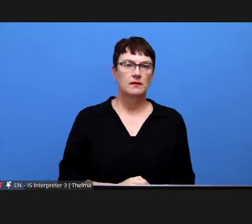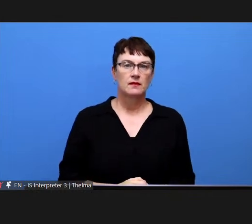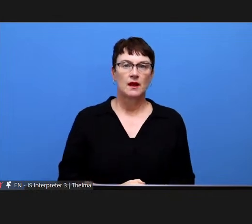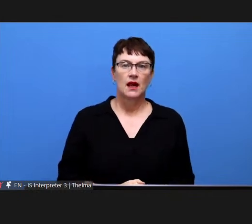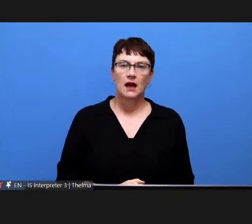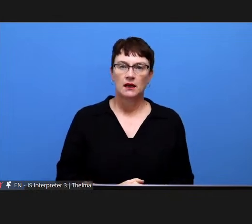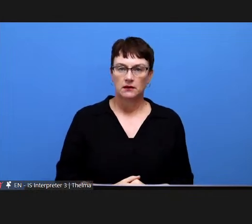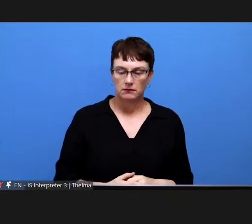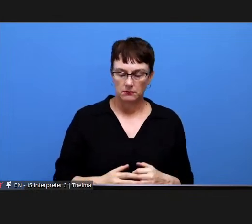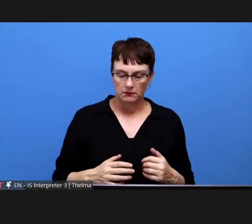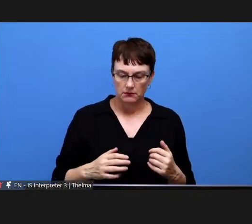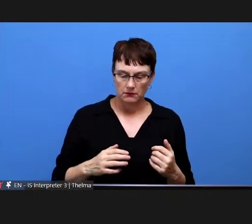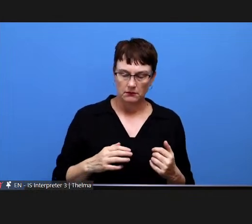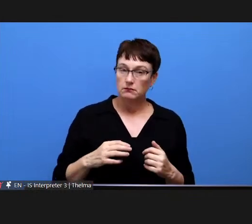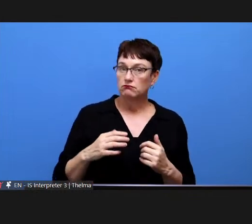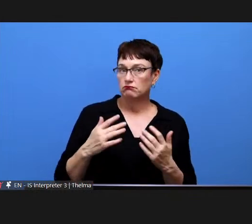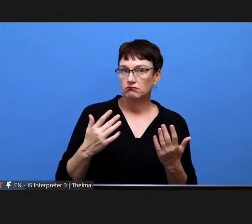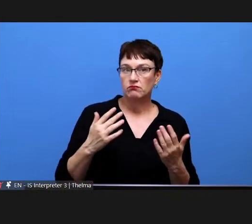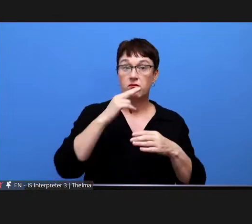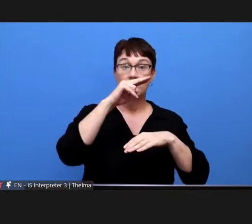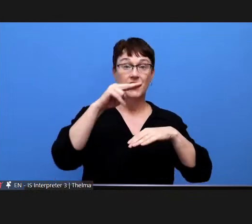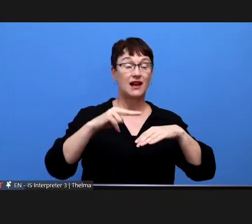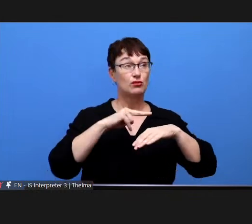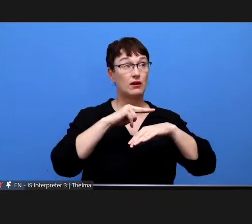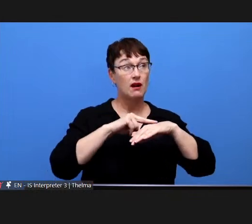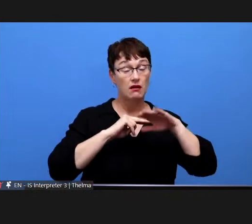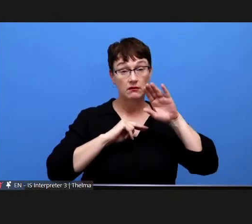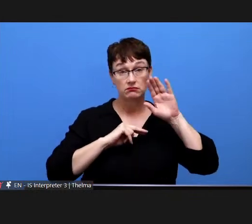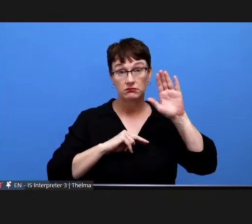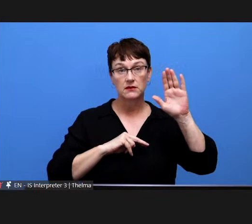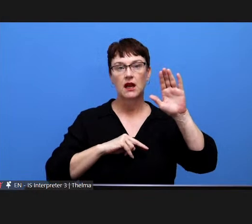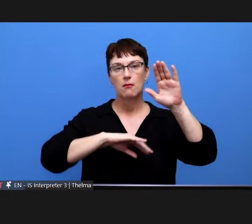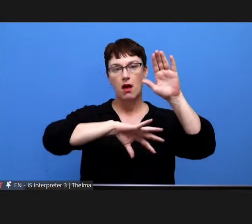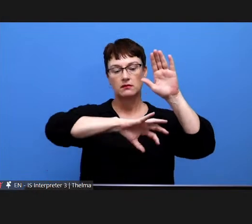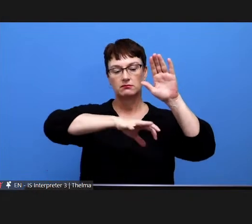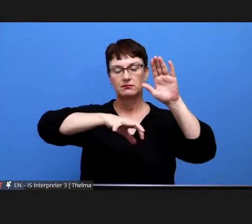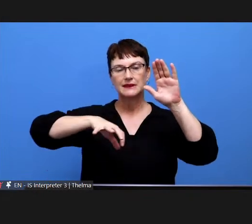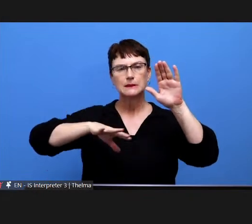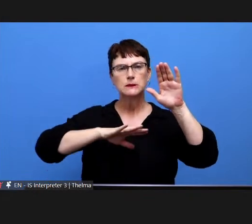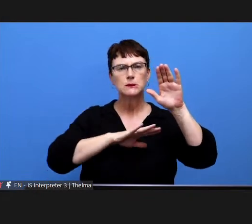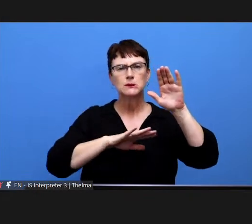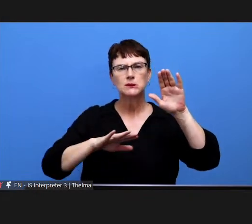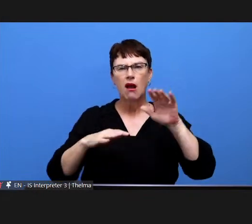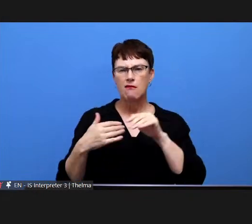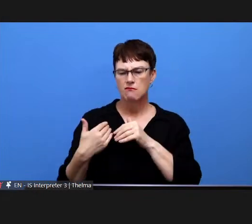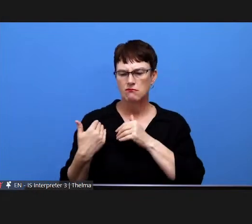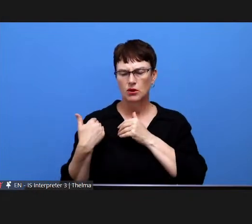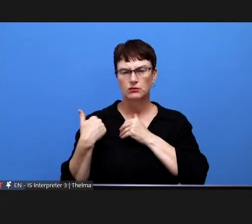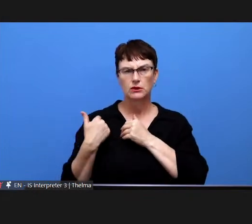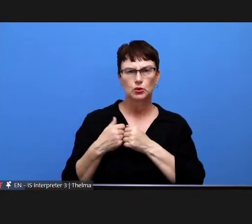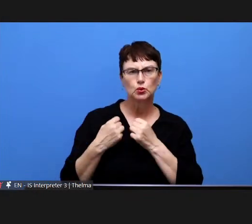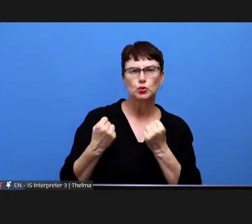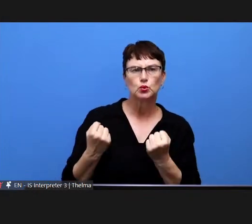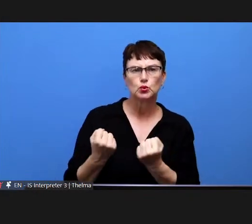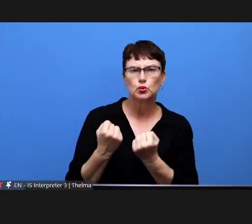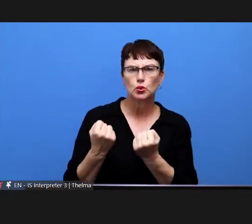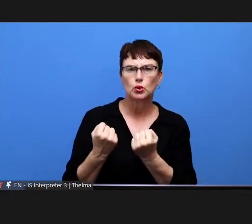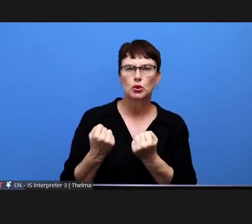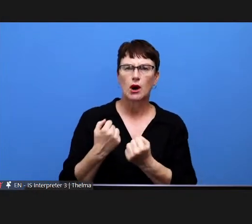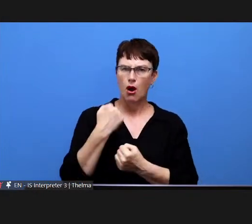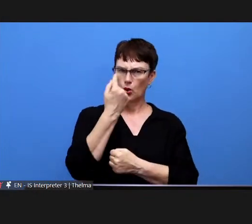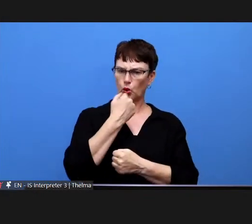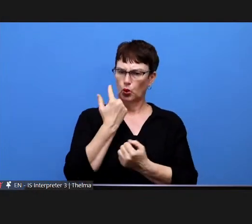there needs to be more coordination and alignment, especially on reporting systems. This is in